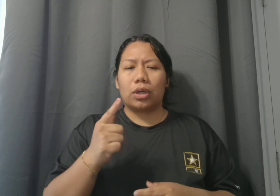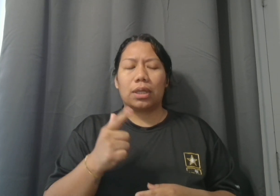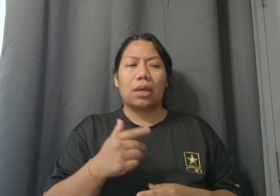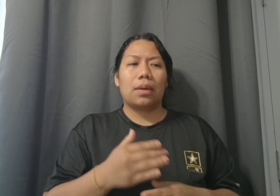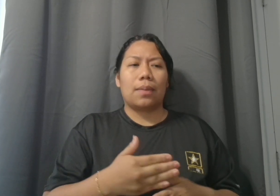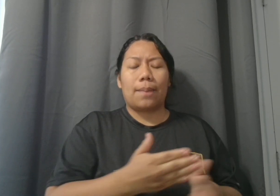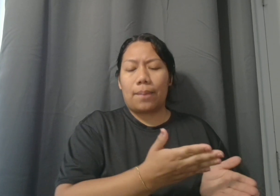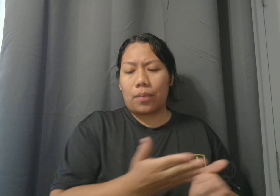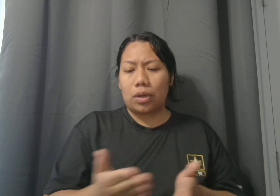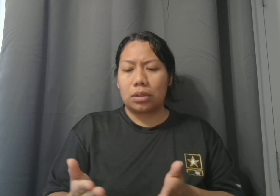able